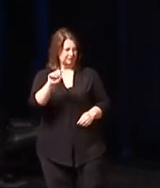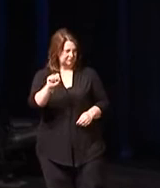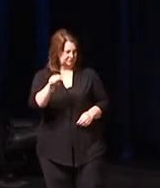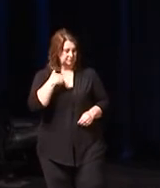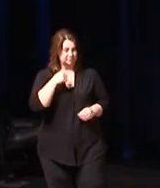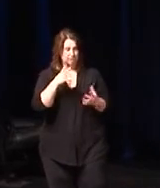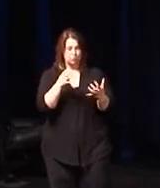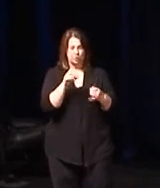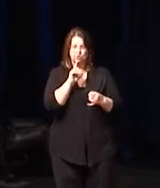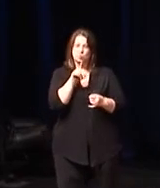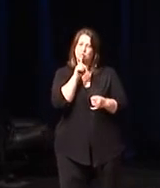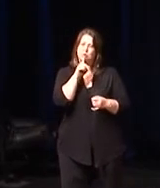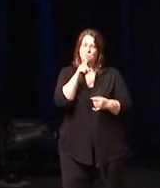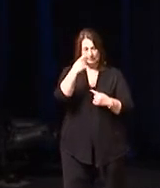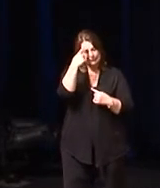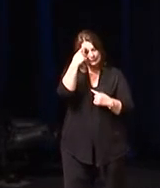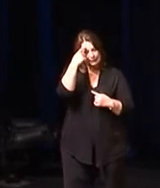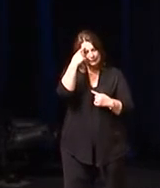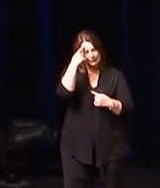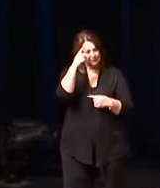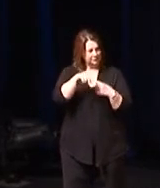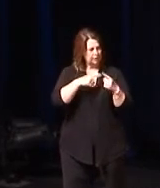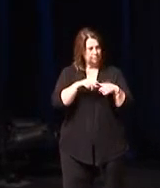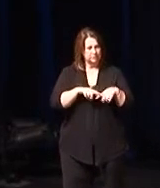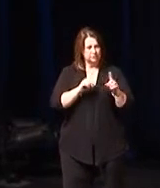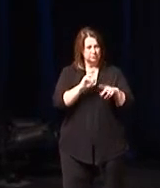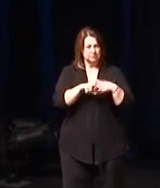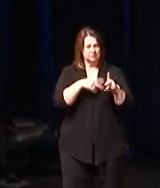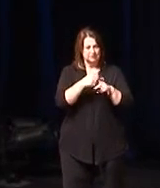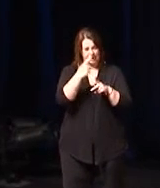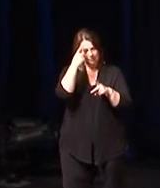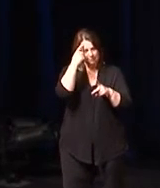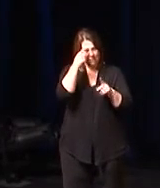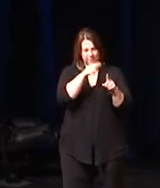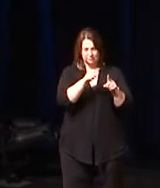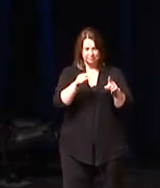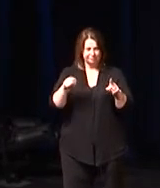you to really, really think about different kinds of minds.